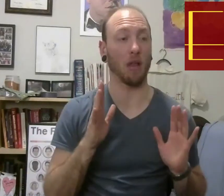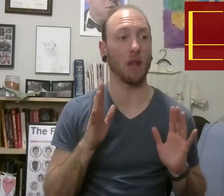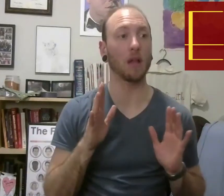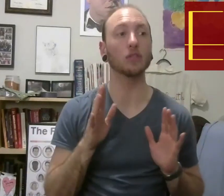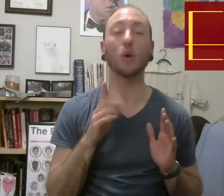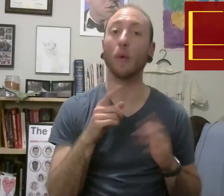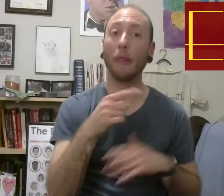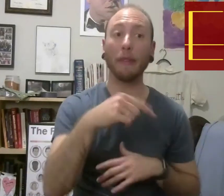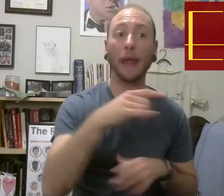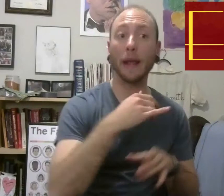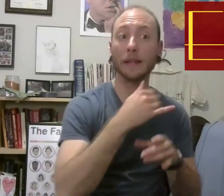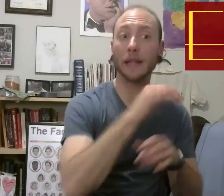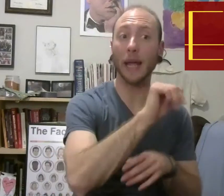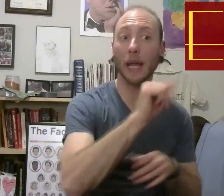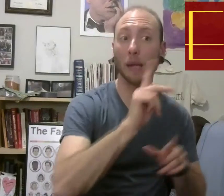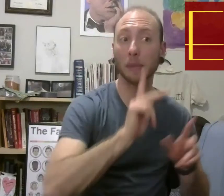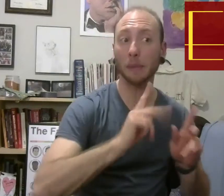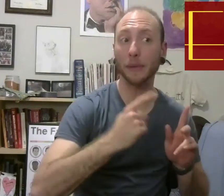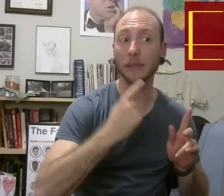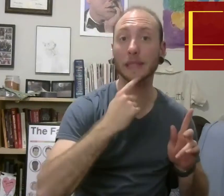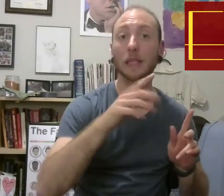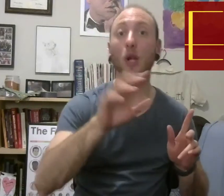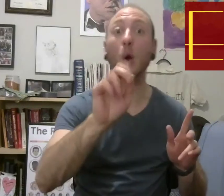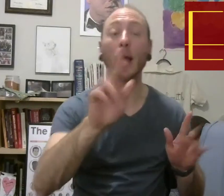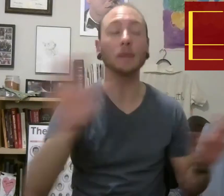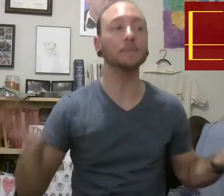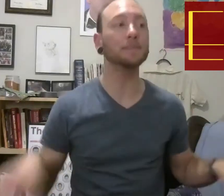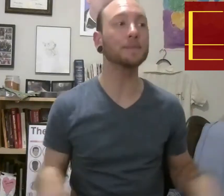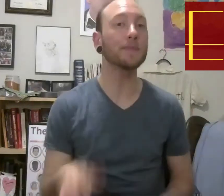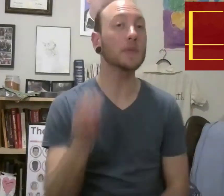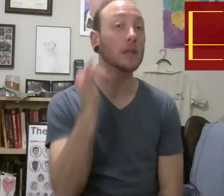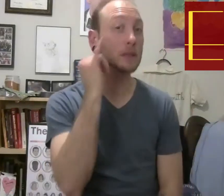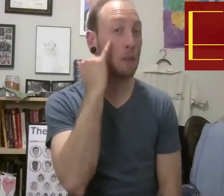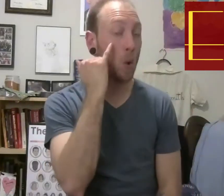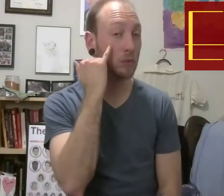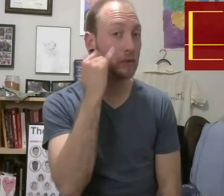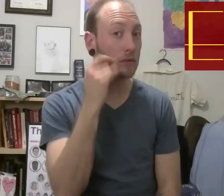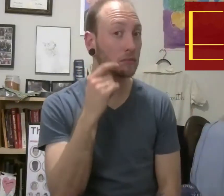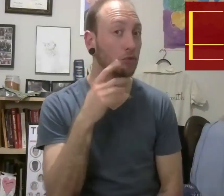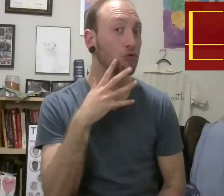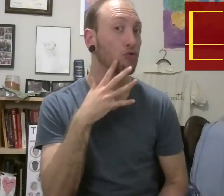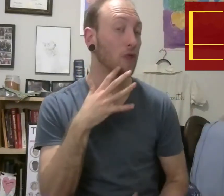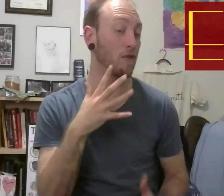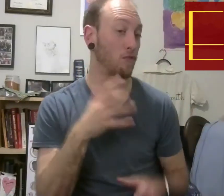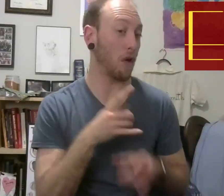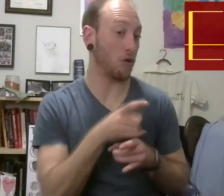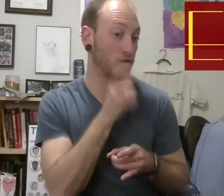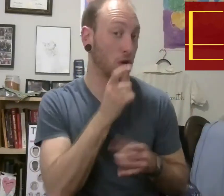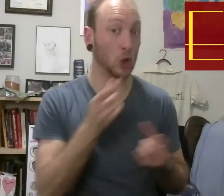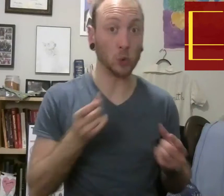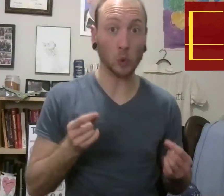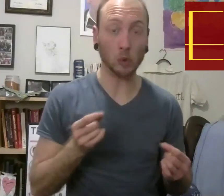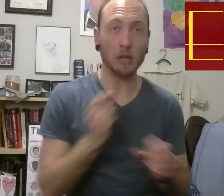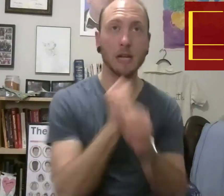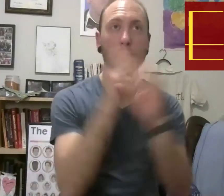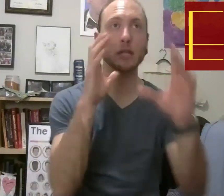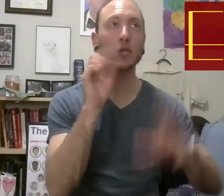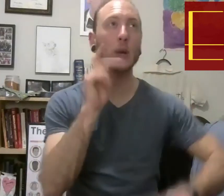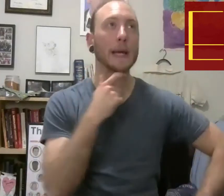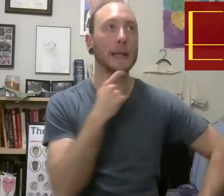you want to drink, think about, play the tape, think about, okay, what happens next, what usually happens. And it